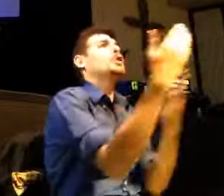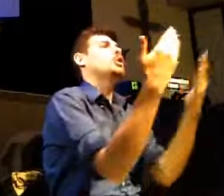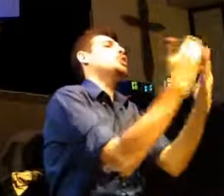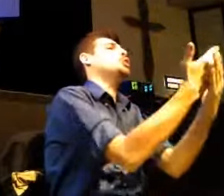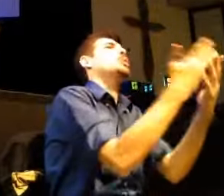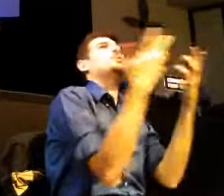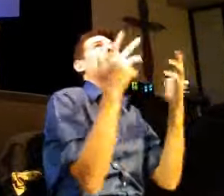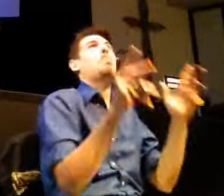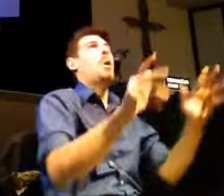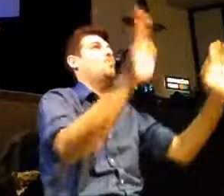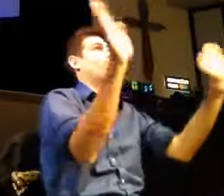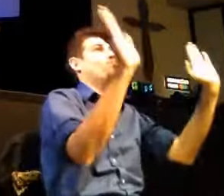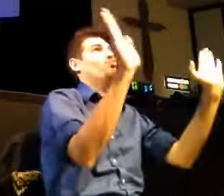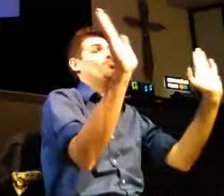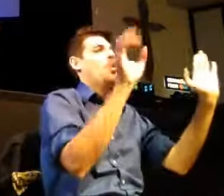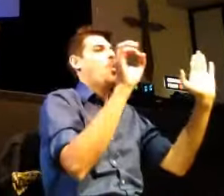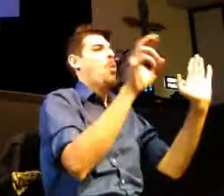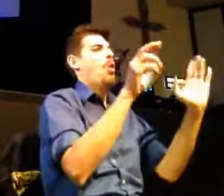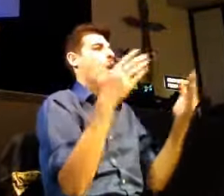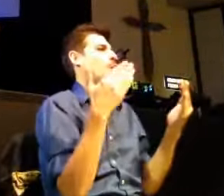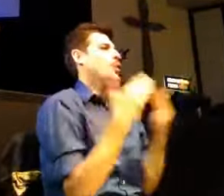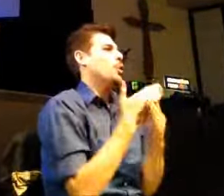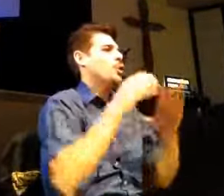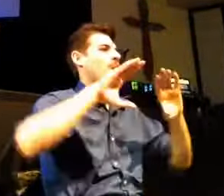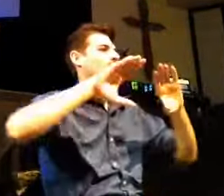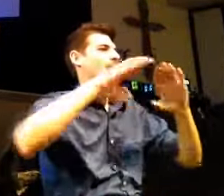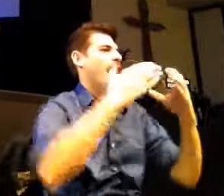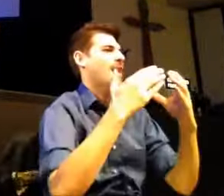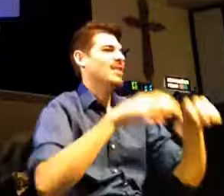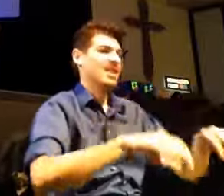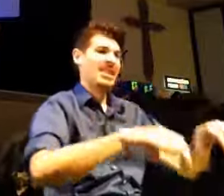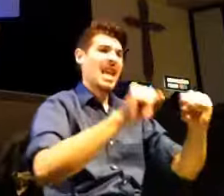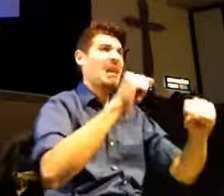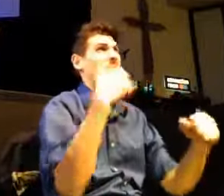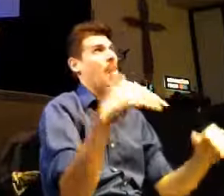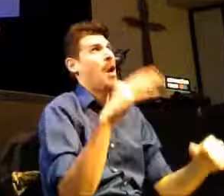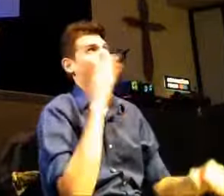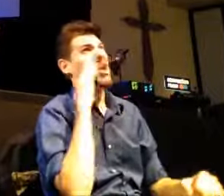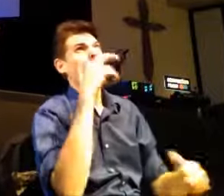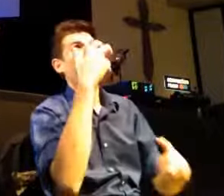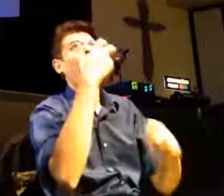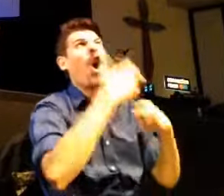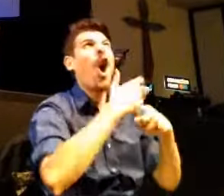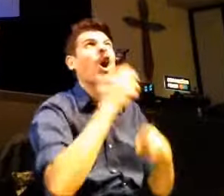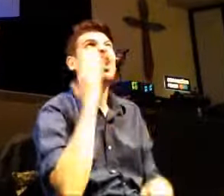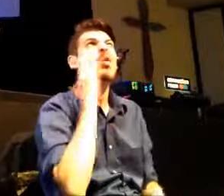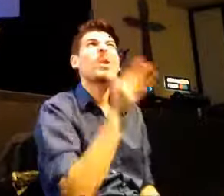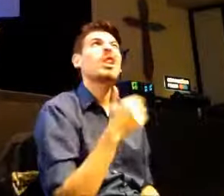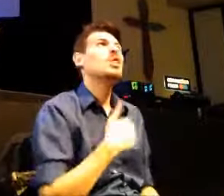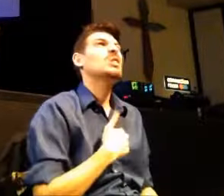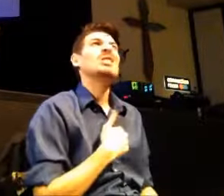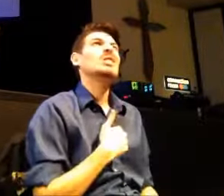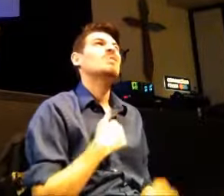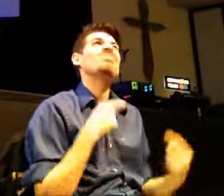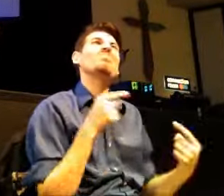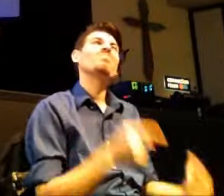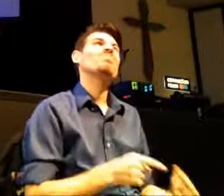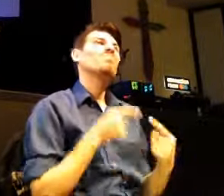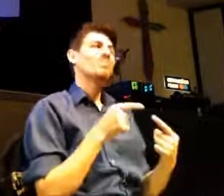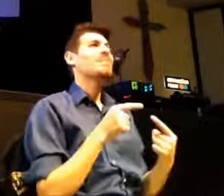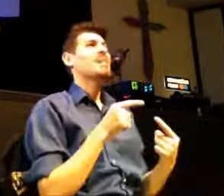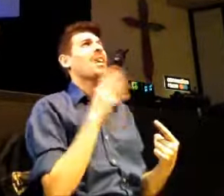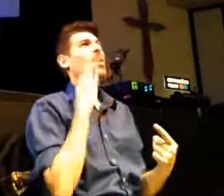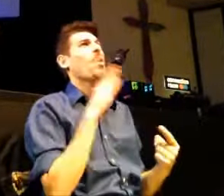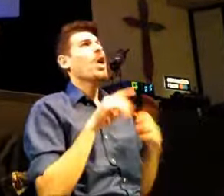you know what, to take that class in school, that's going to be a hard class. And even though that would kind of begin to prepare me in